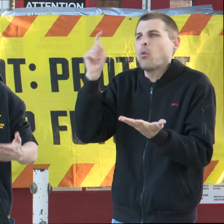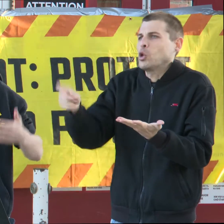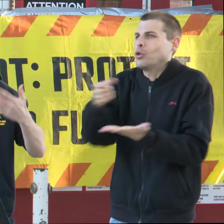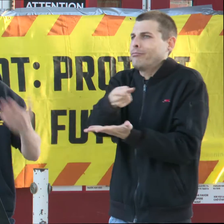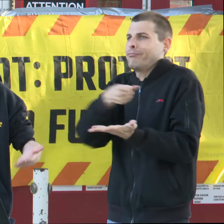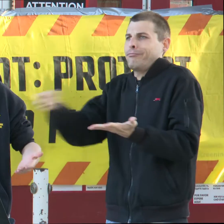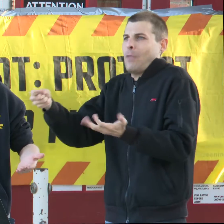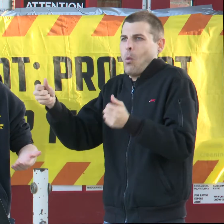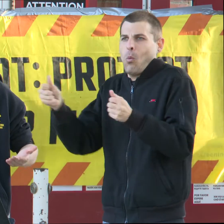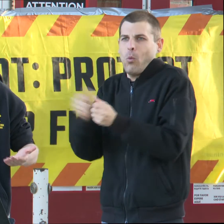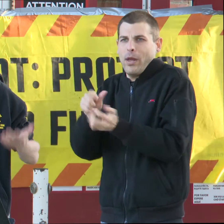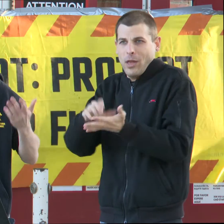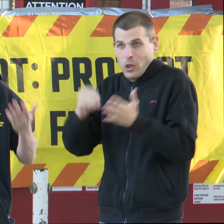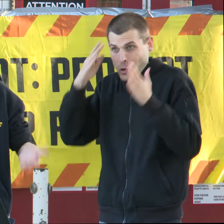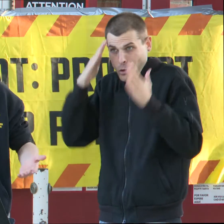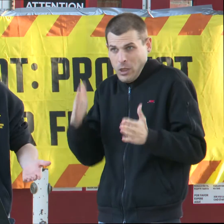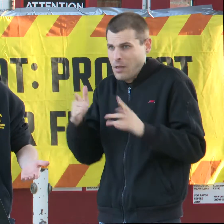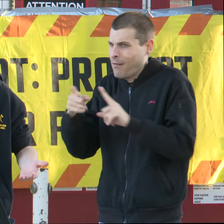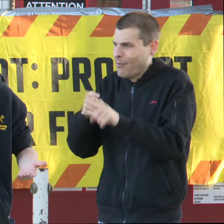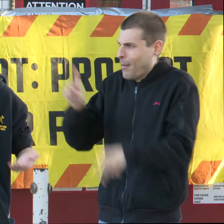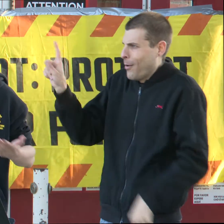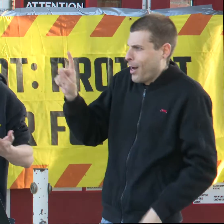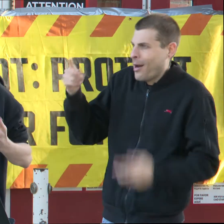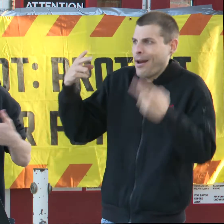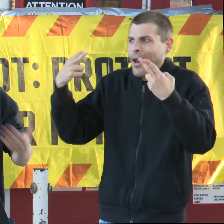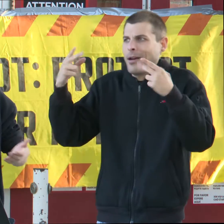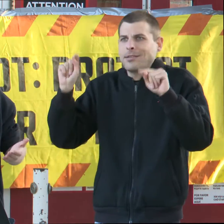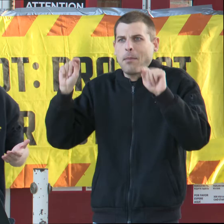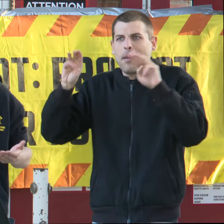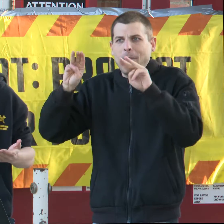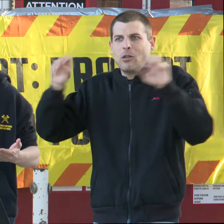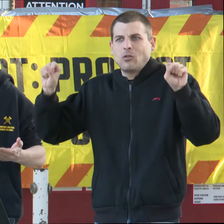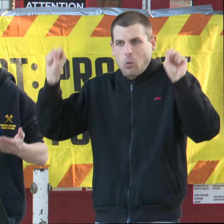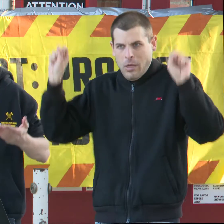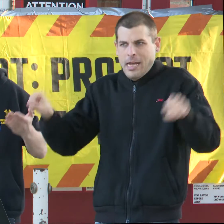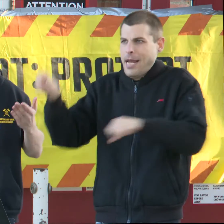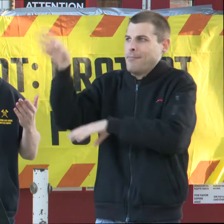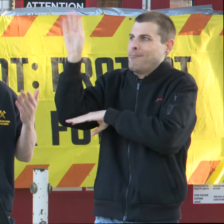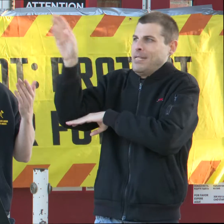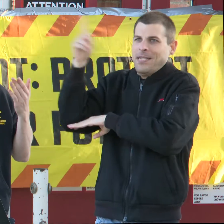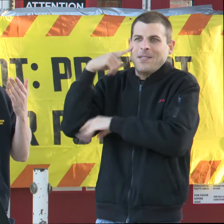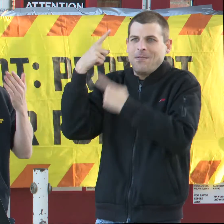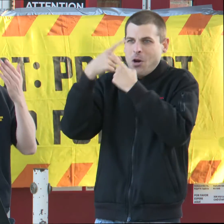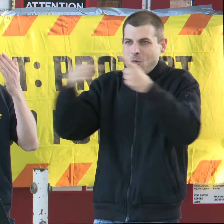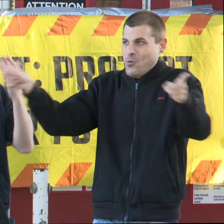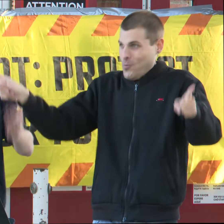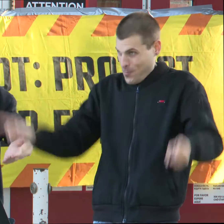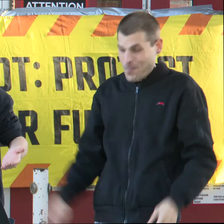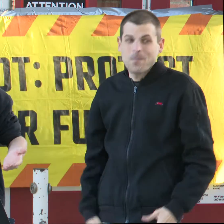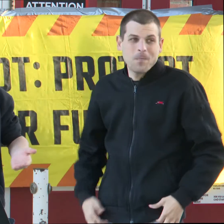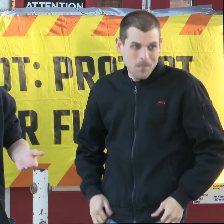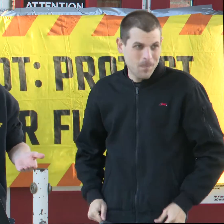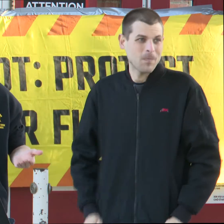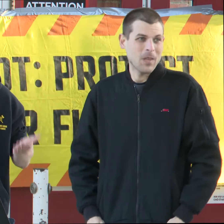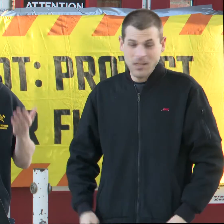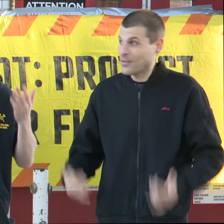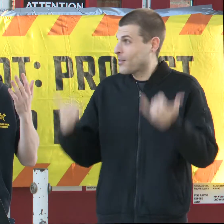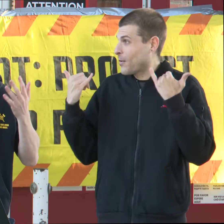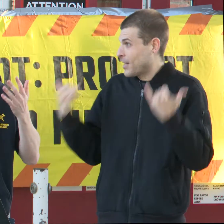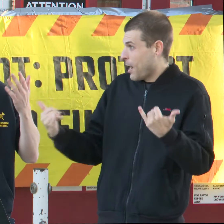evening with giving the Harriet Tubman Environmental Justice Club a chance to speak some truth to power. So next up, we have